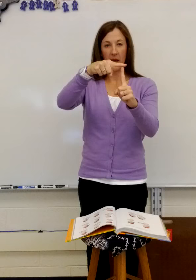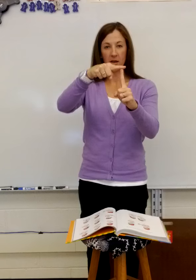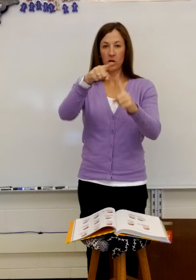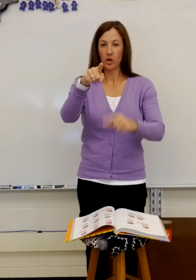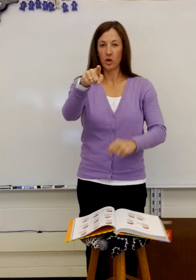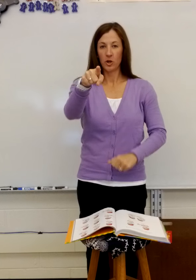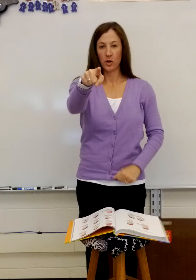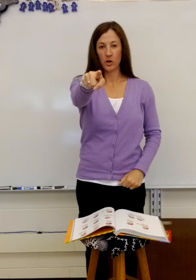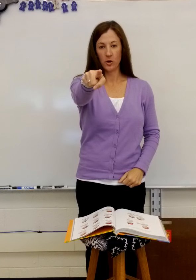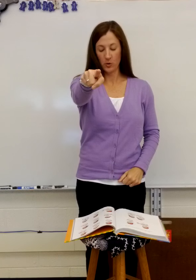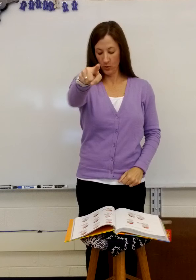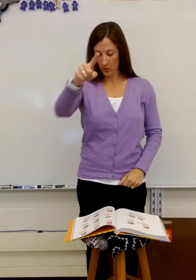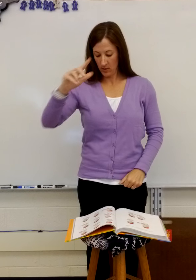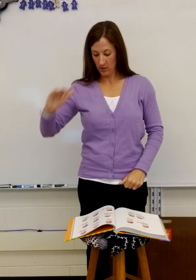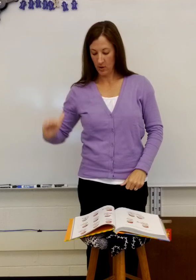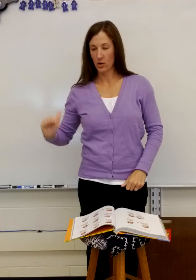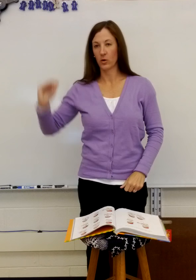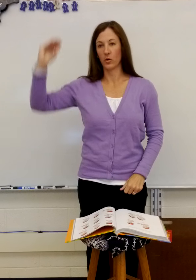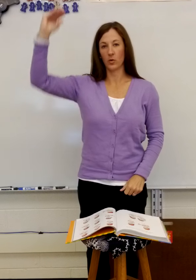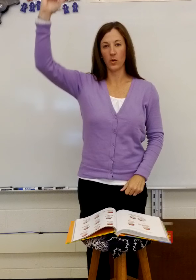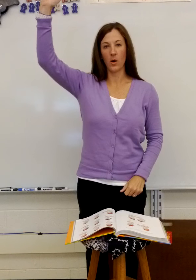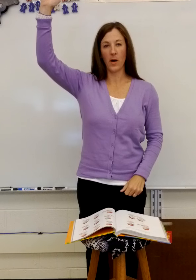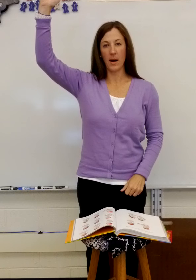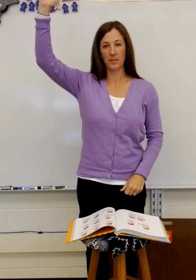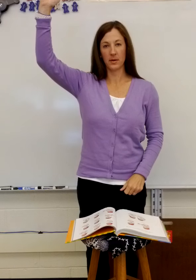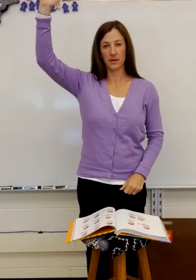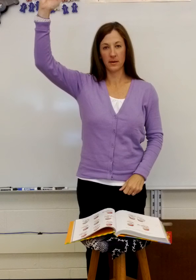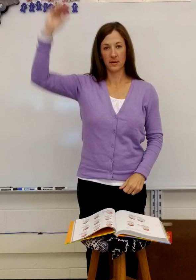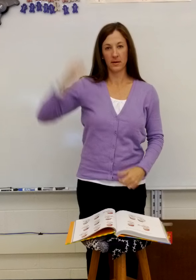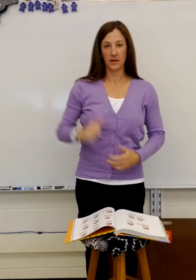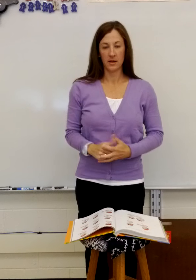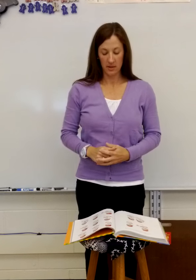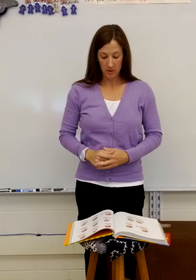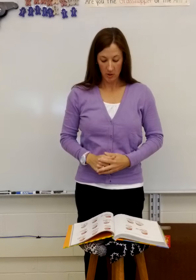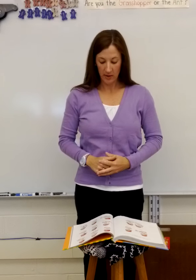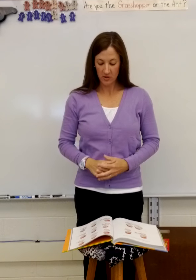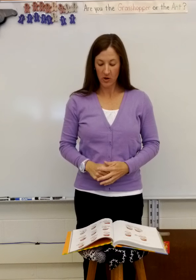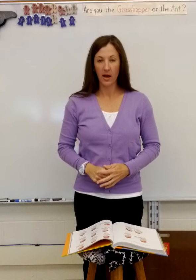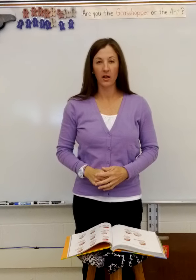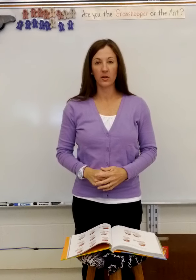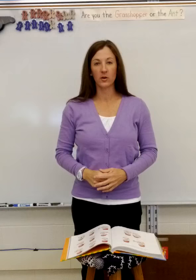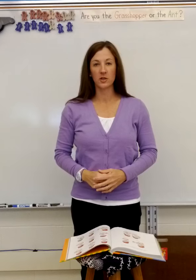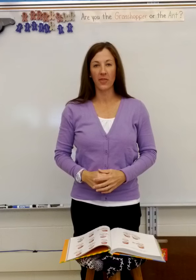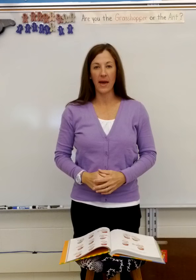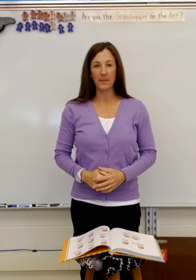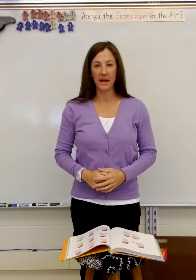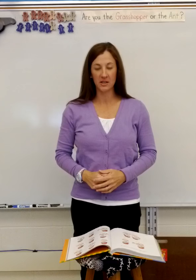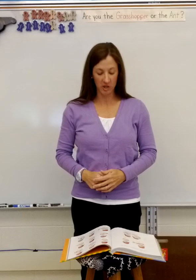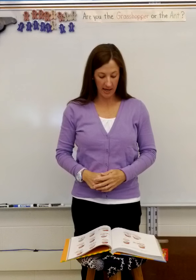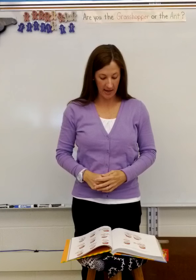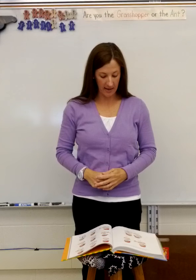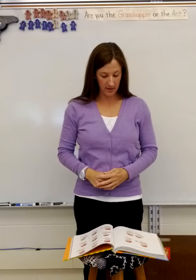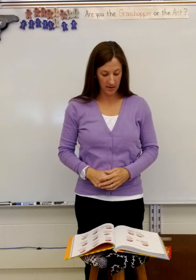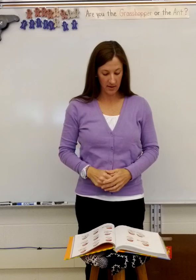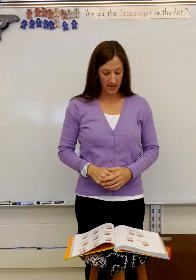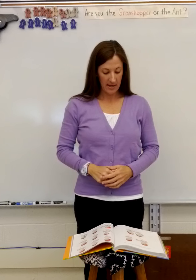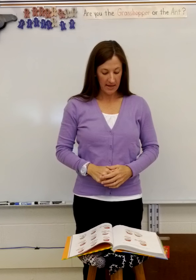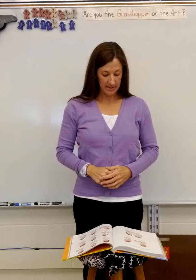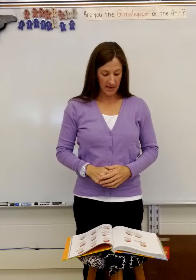When you grow up. So let's try all of those on that page again. He says,